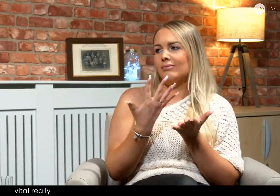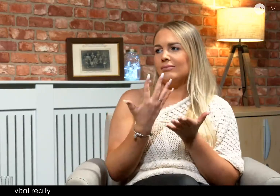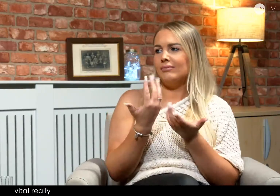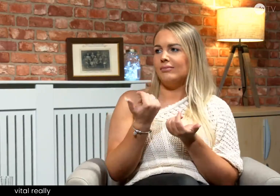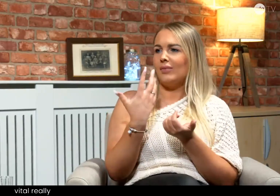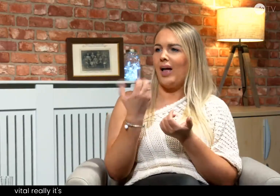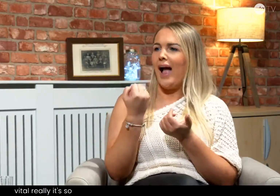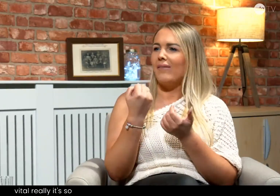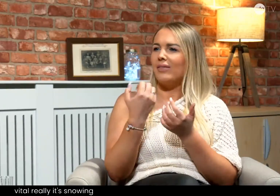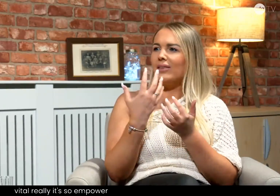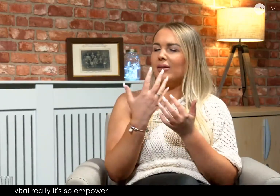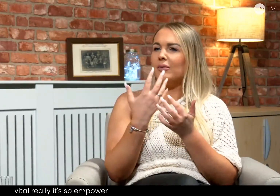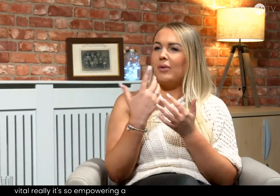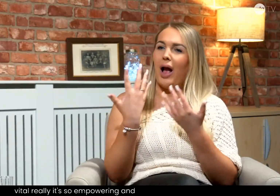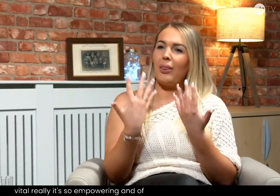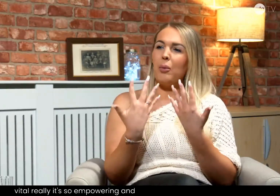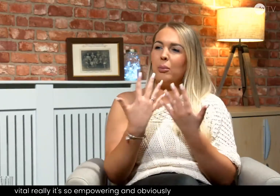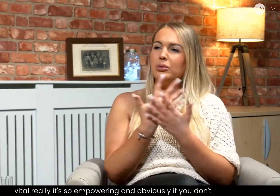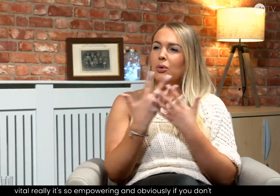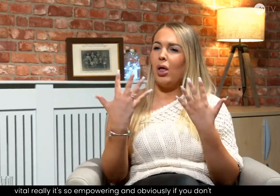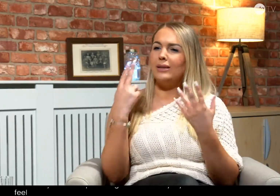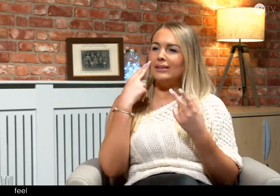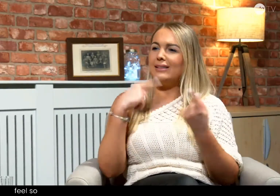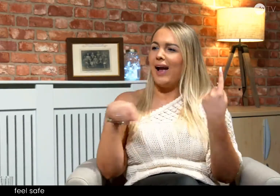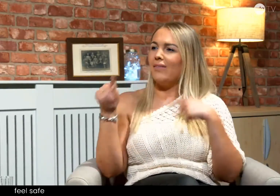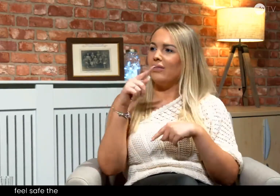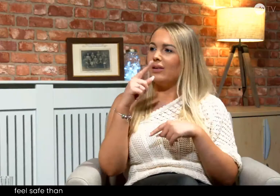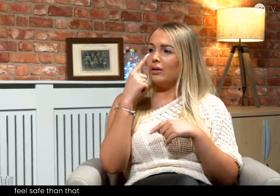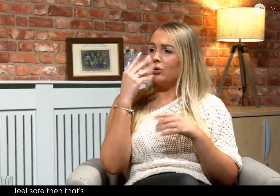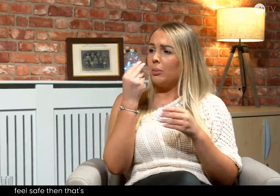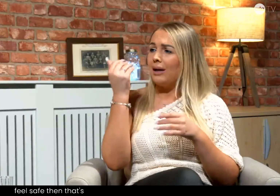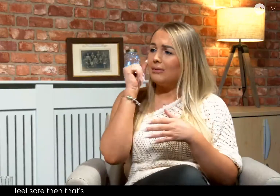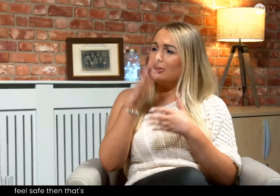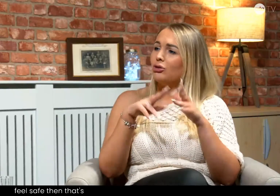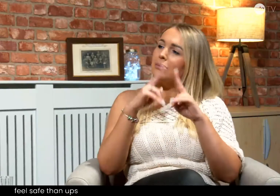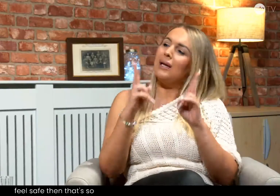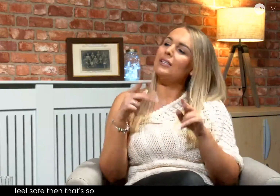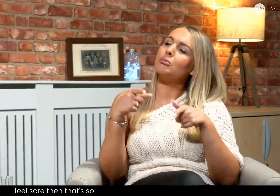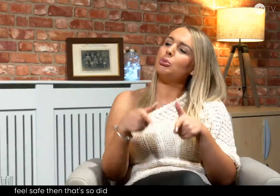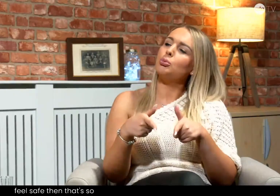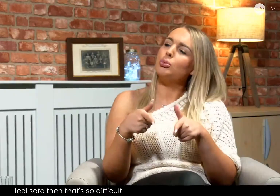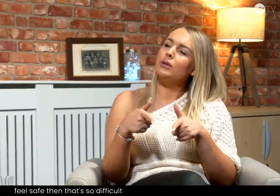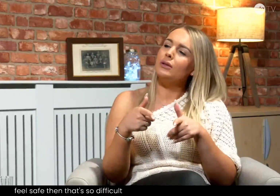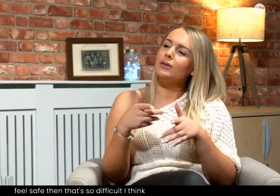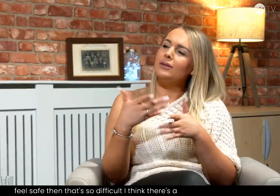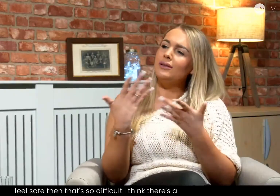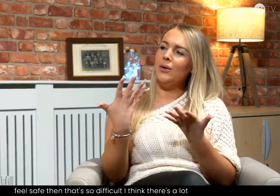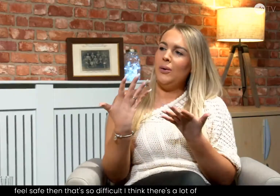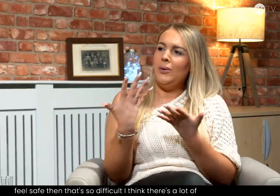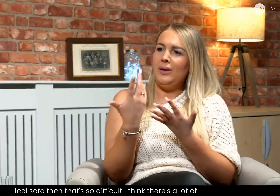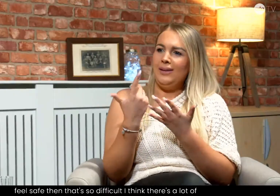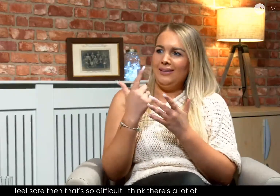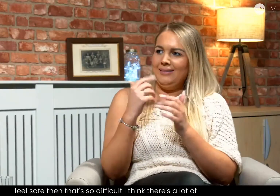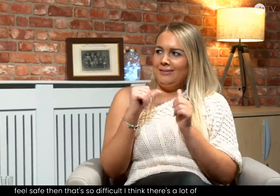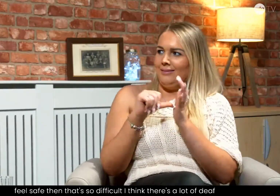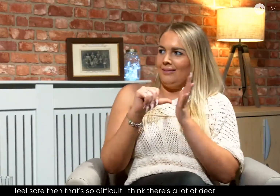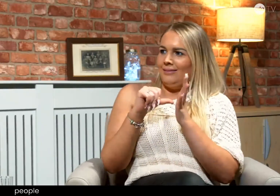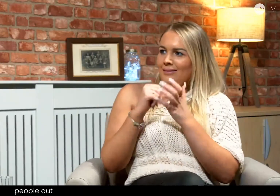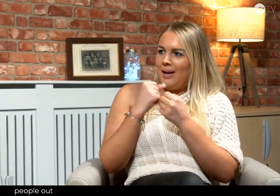obviously, if you don't feel safe, then that's, oh, it's so difficult. And I think there's a lot of deaf people out there experiencing domestic abuse as well.